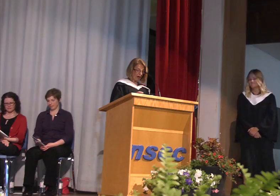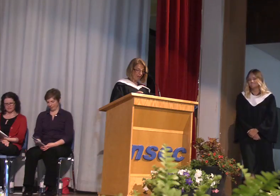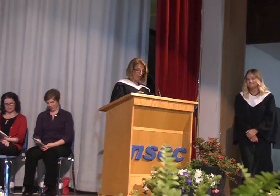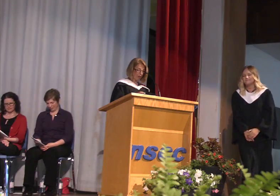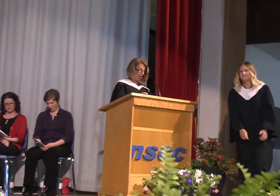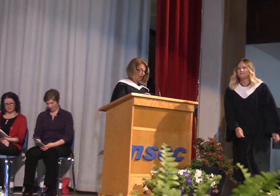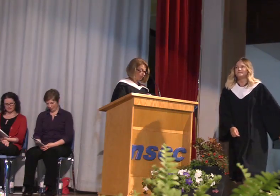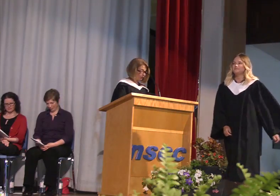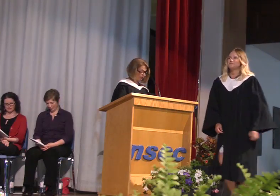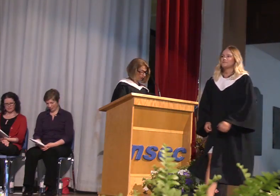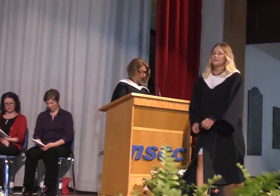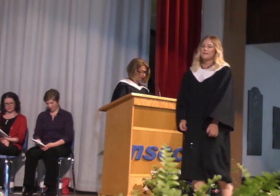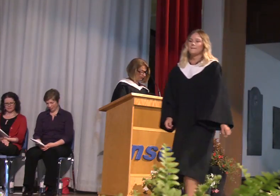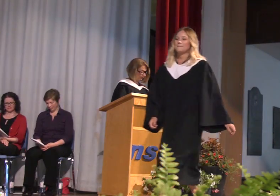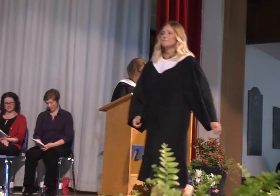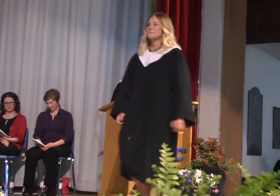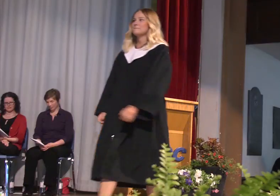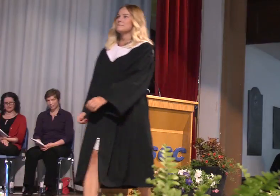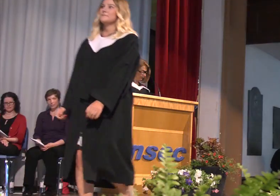Samantha Hudson, honors.